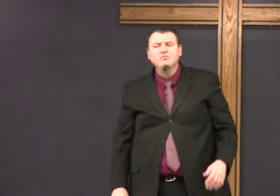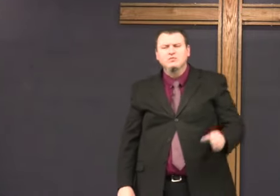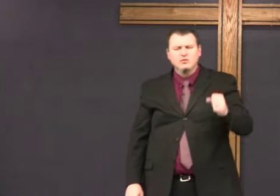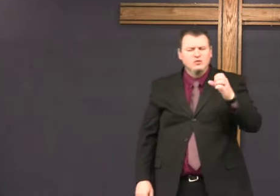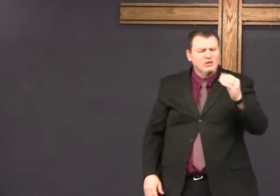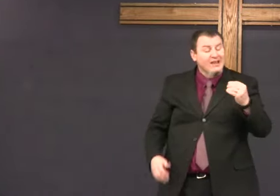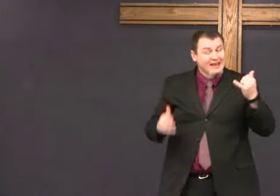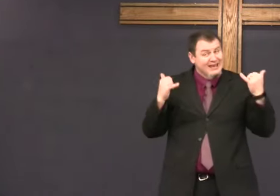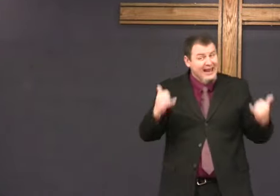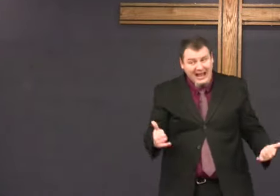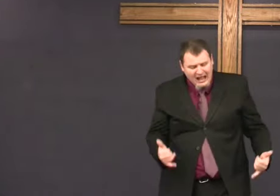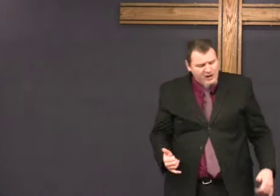I'm going to stop.